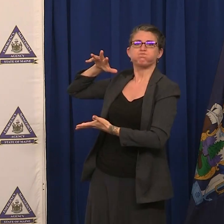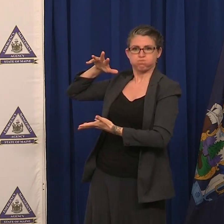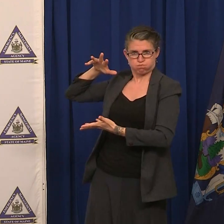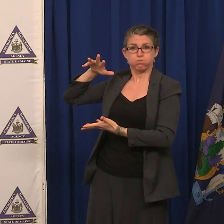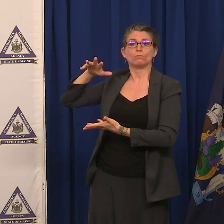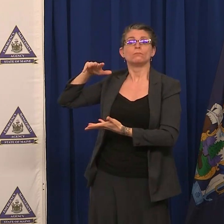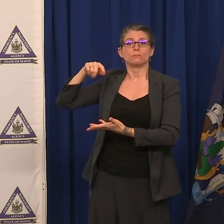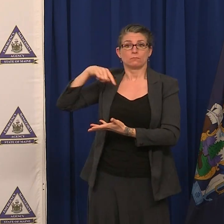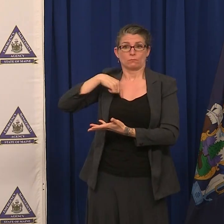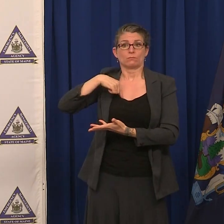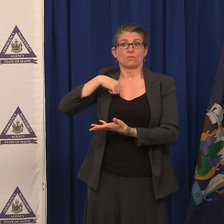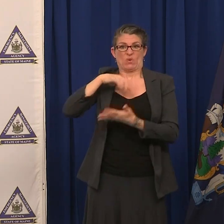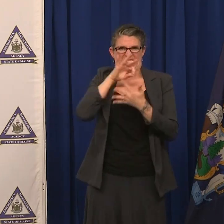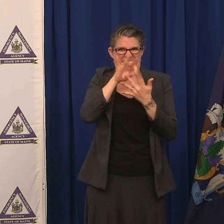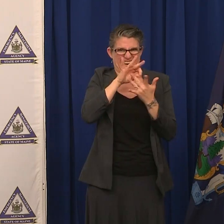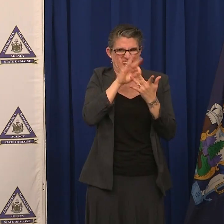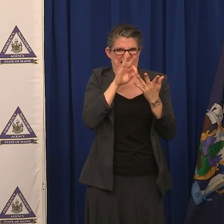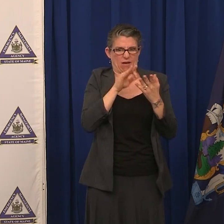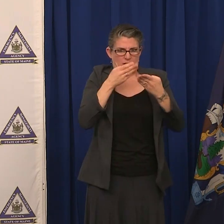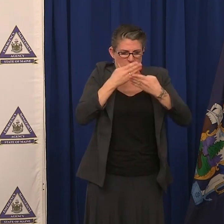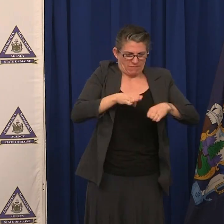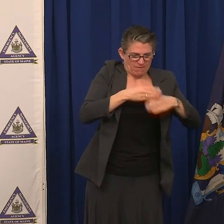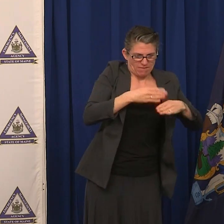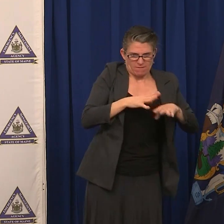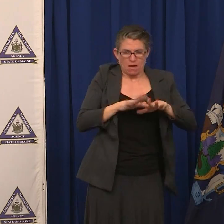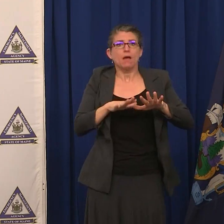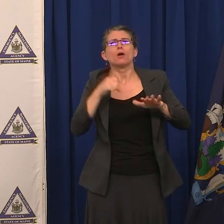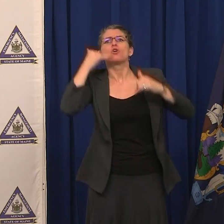protective equipment in the coming days.